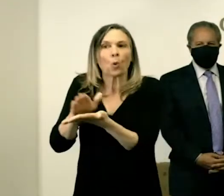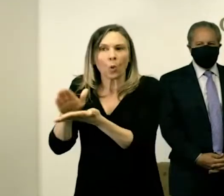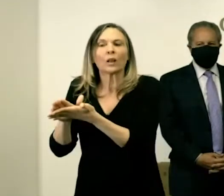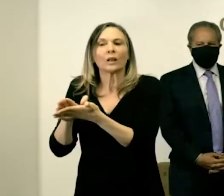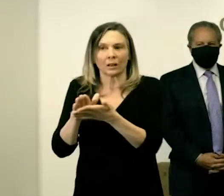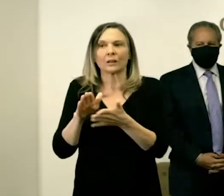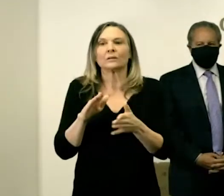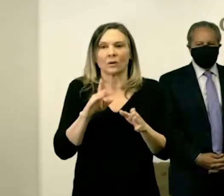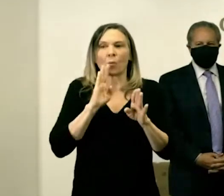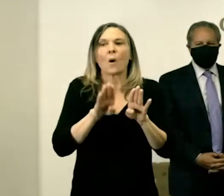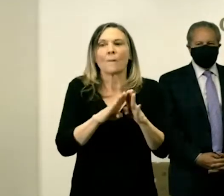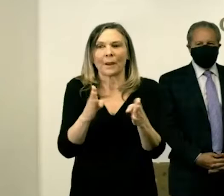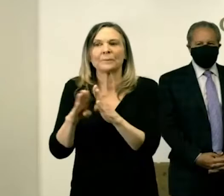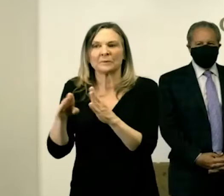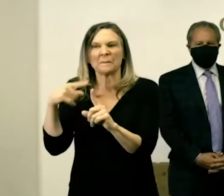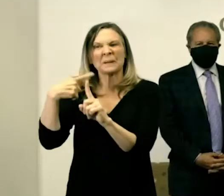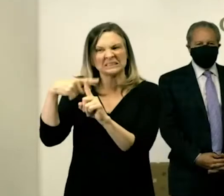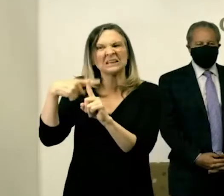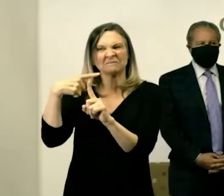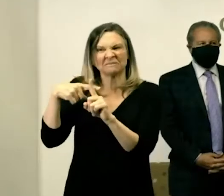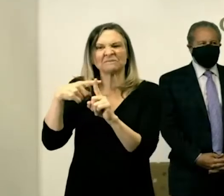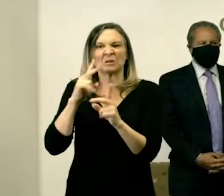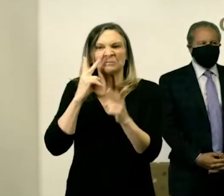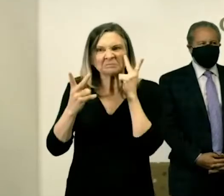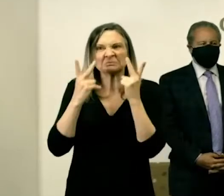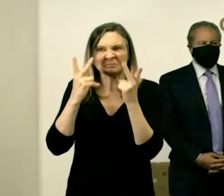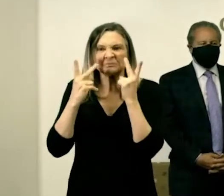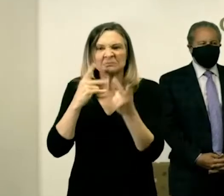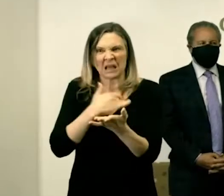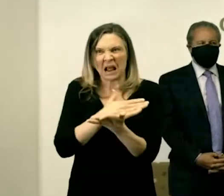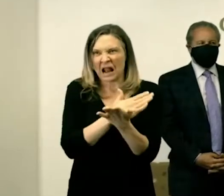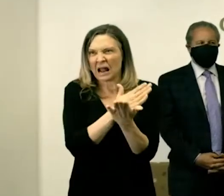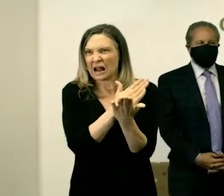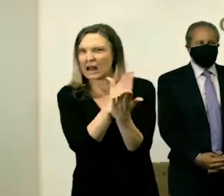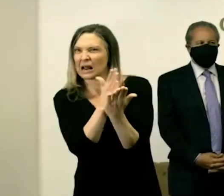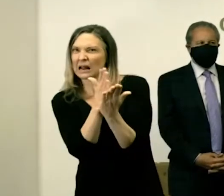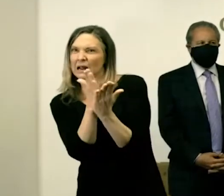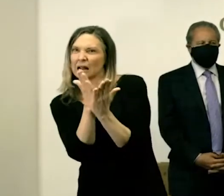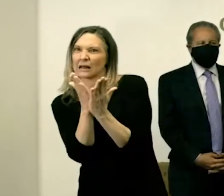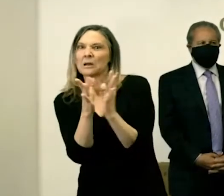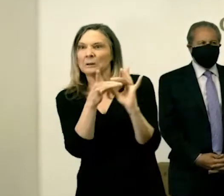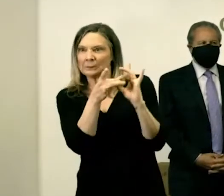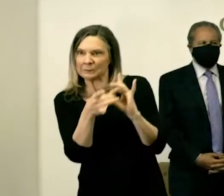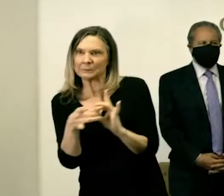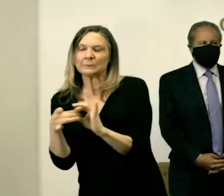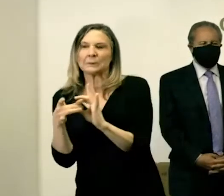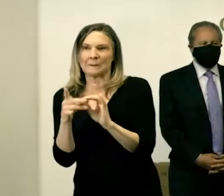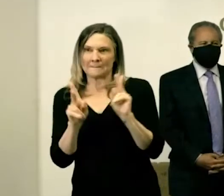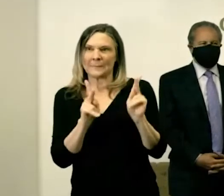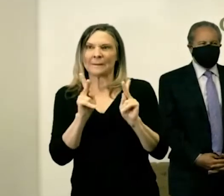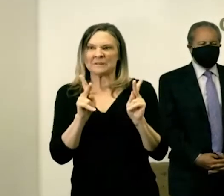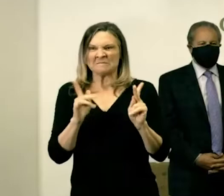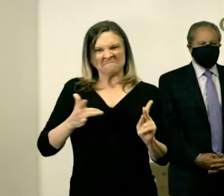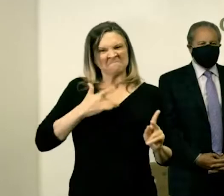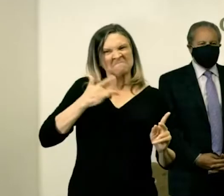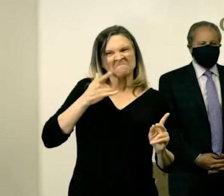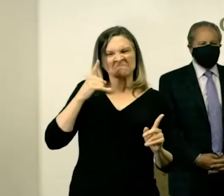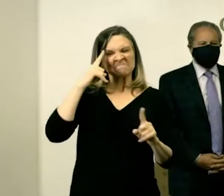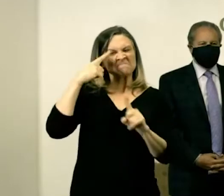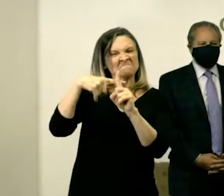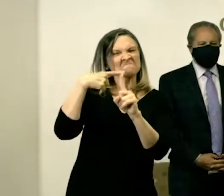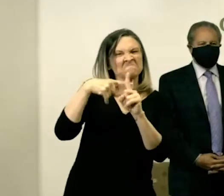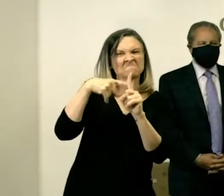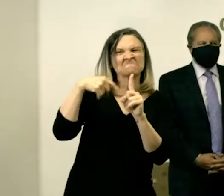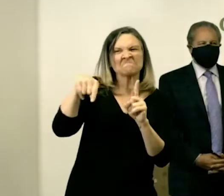very positive signs across the spectrum as it relates to people feeling more optimistic, not only about